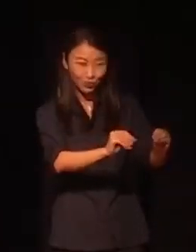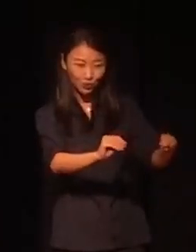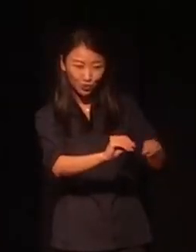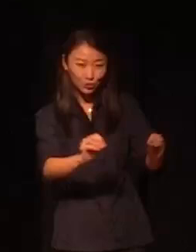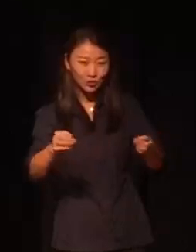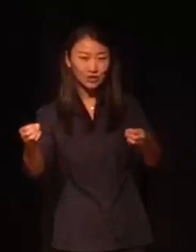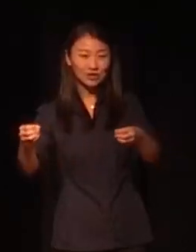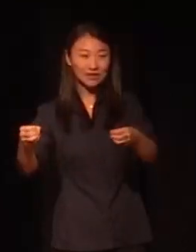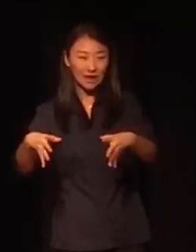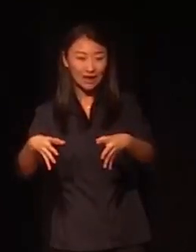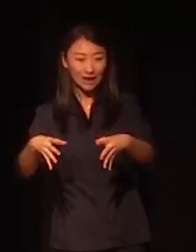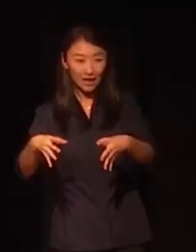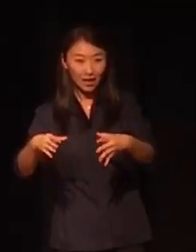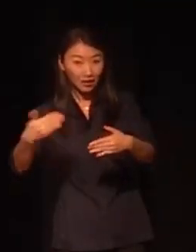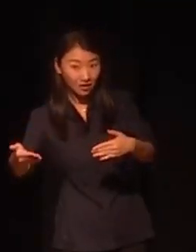any more zhas?